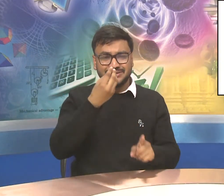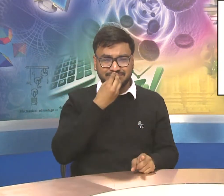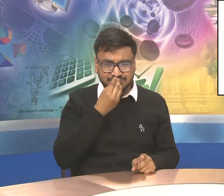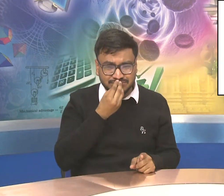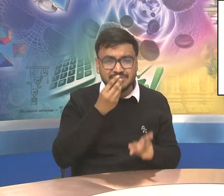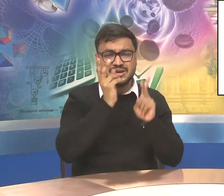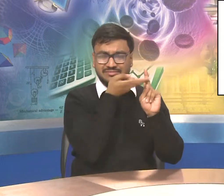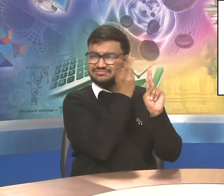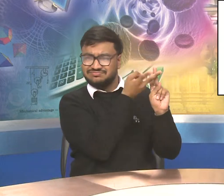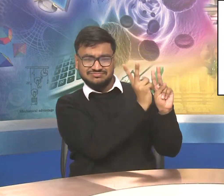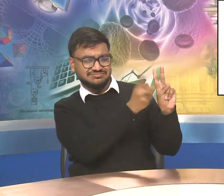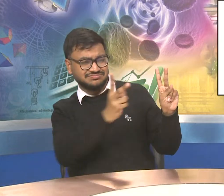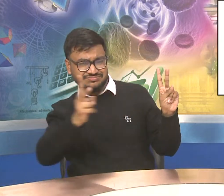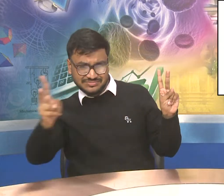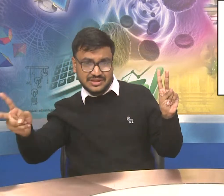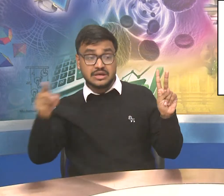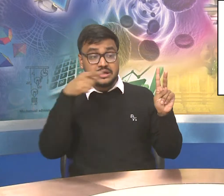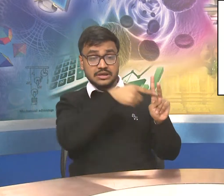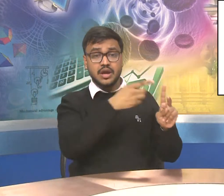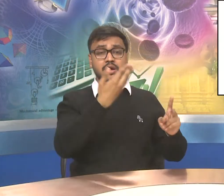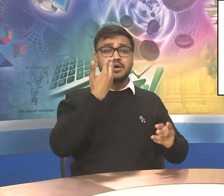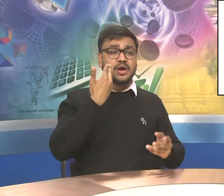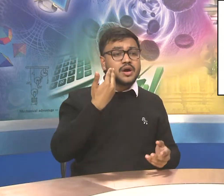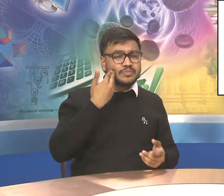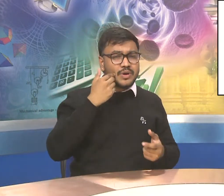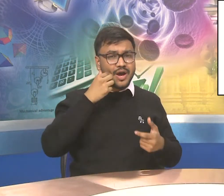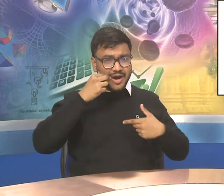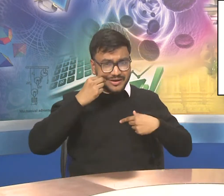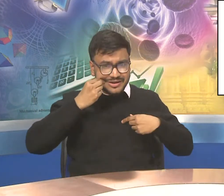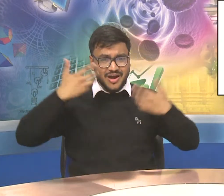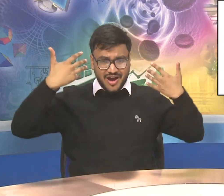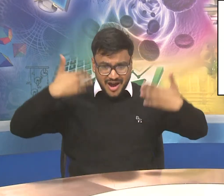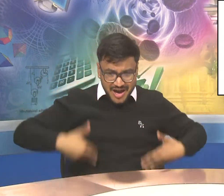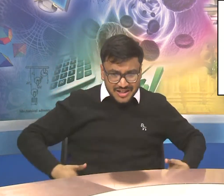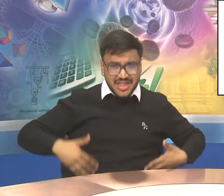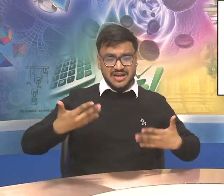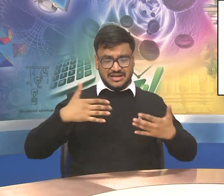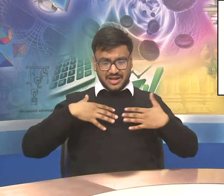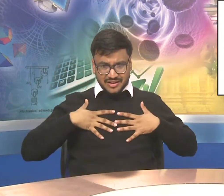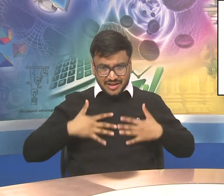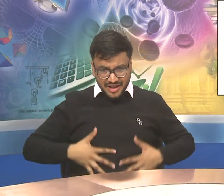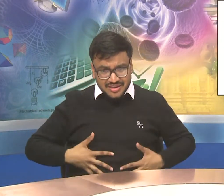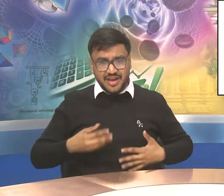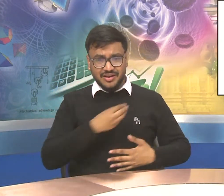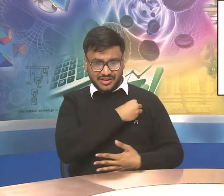to our culture, our food, etc.